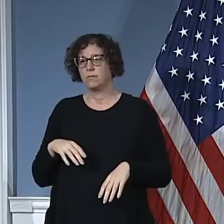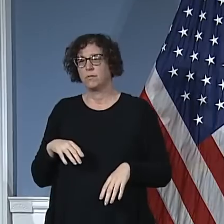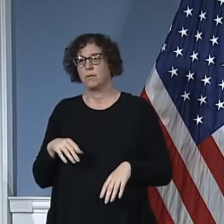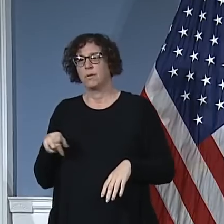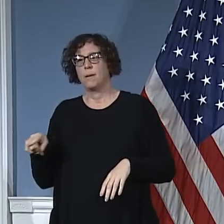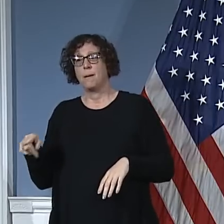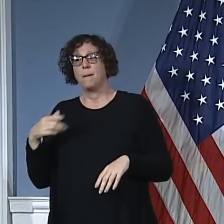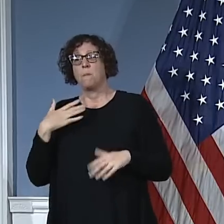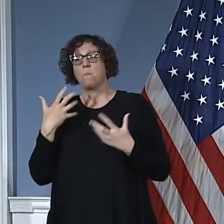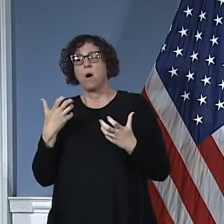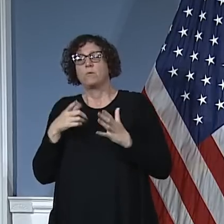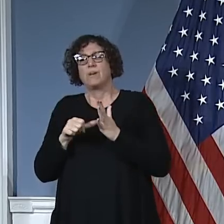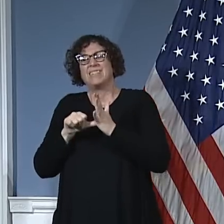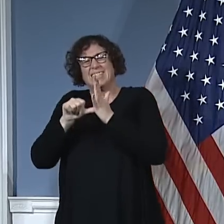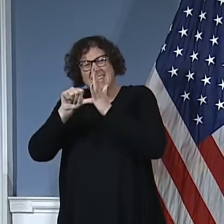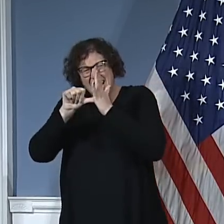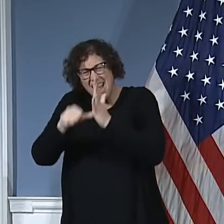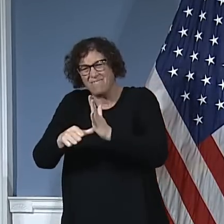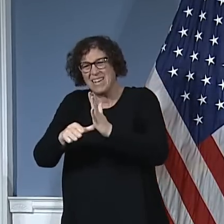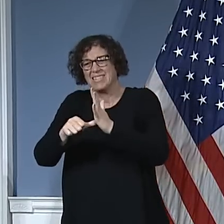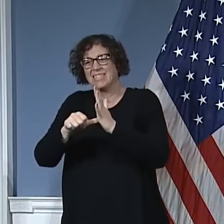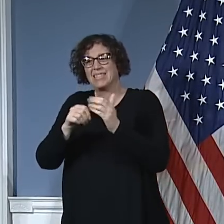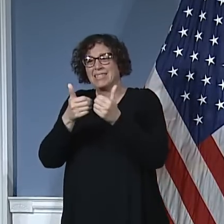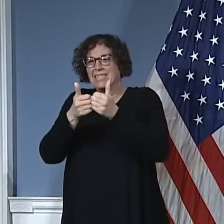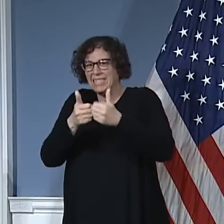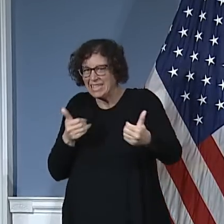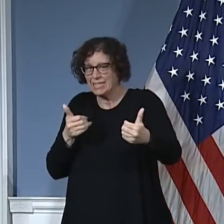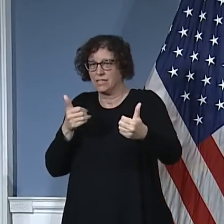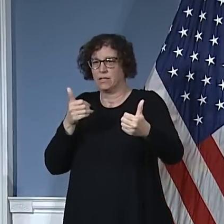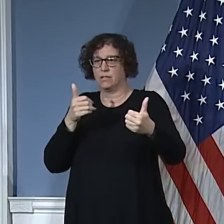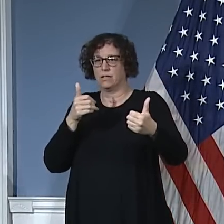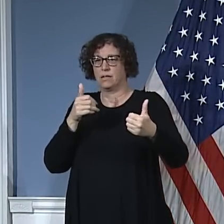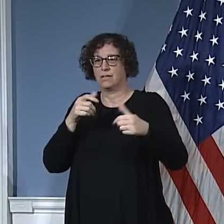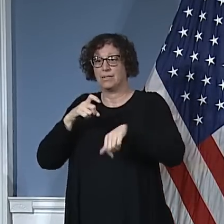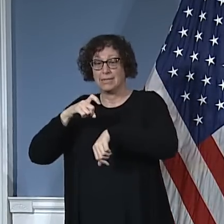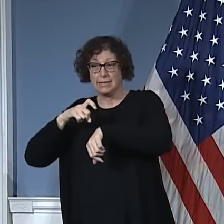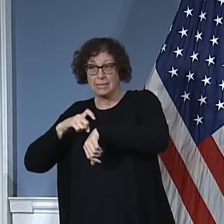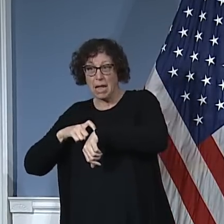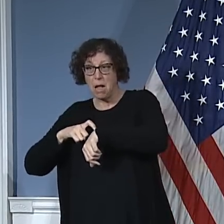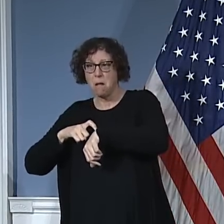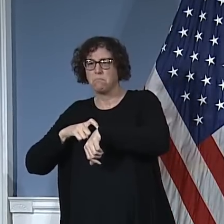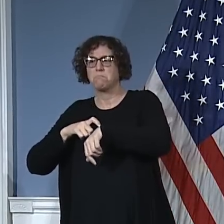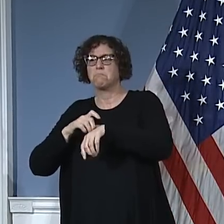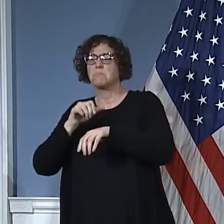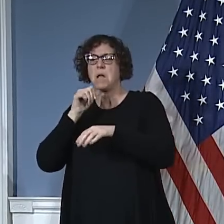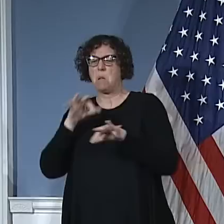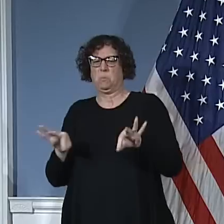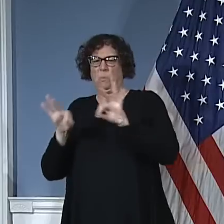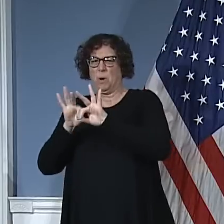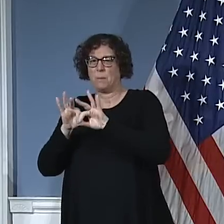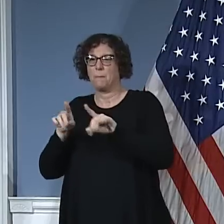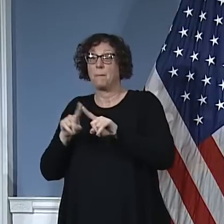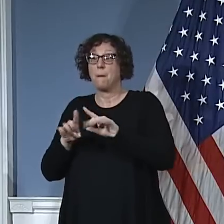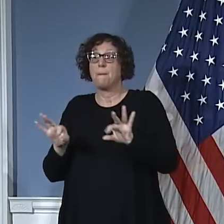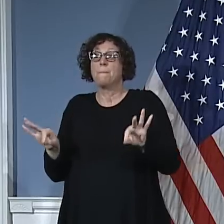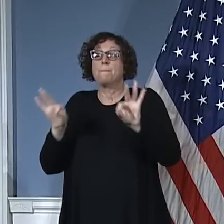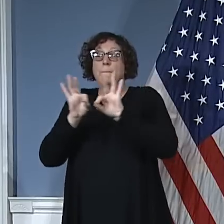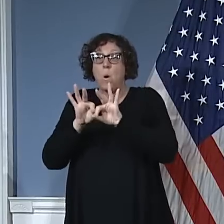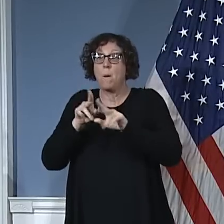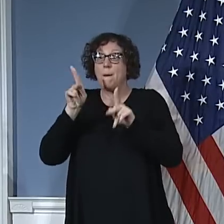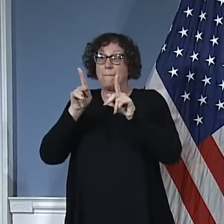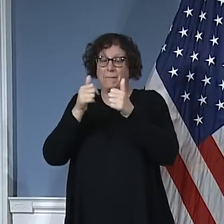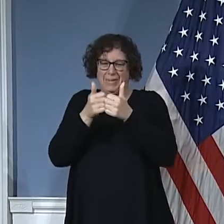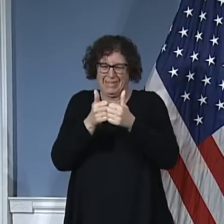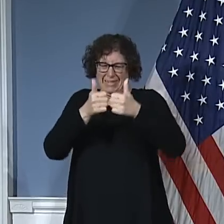This is not so much about time as it is about distance. And the longer, given the density of our city, the longer